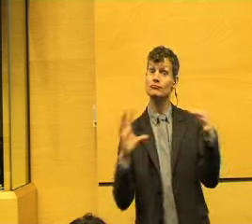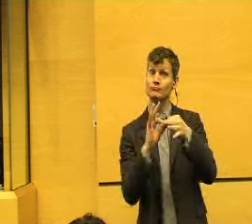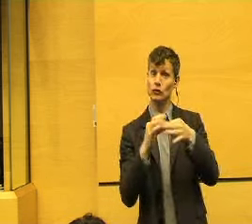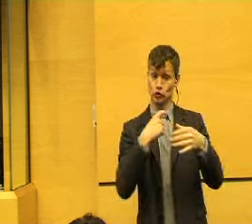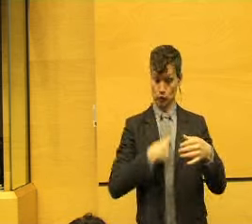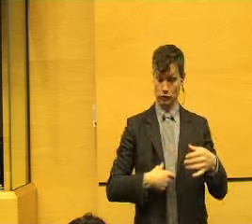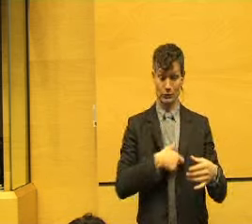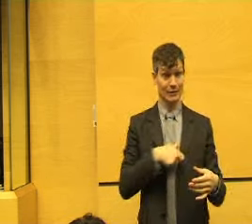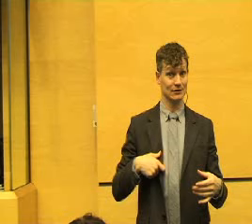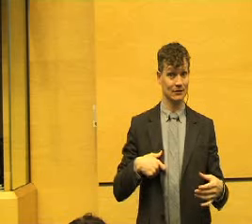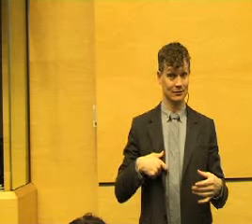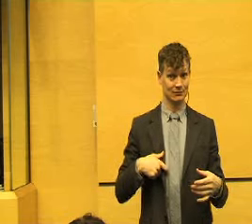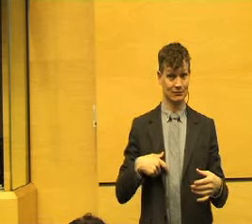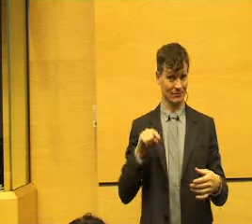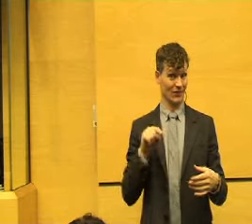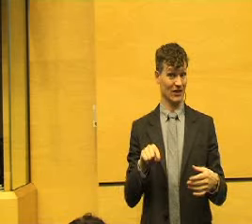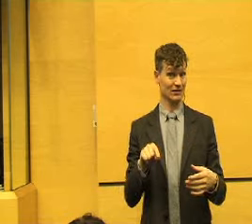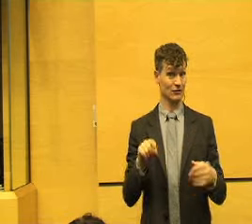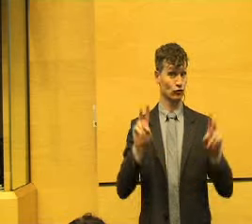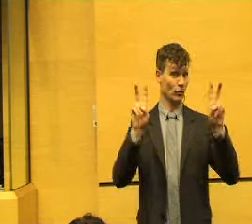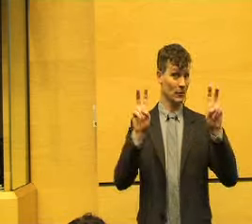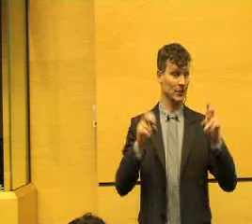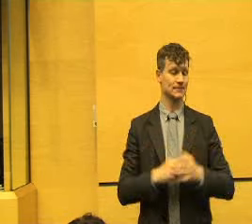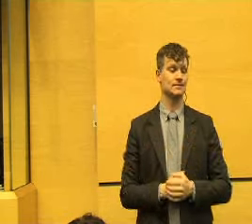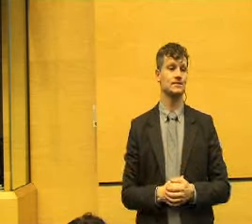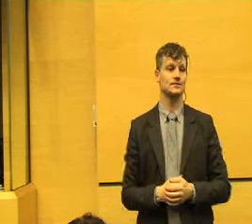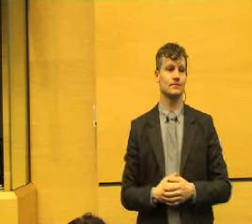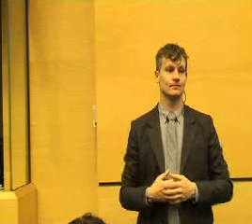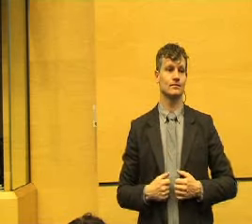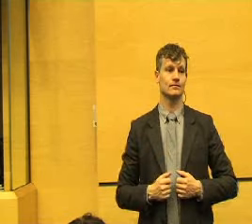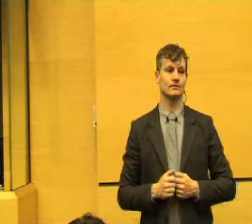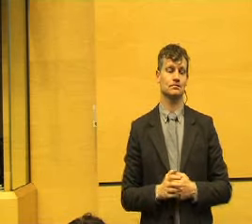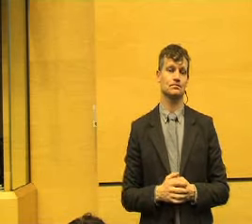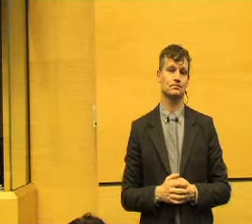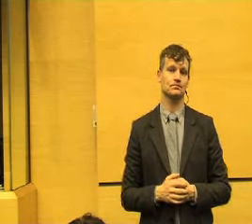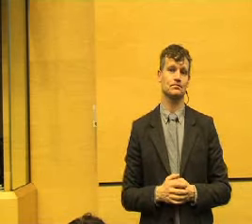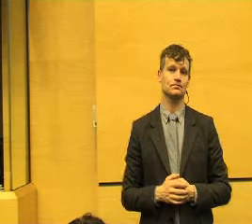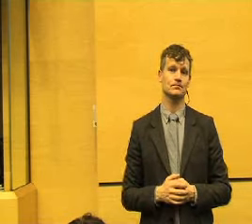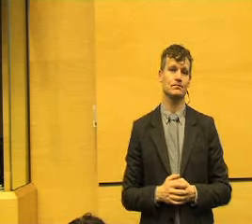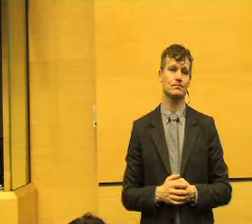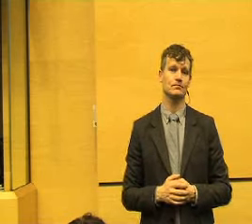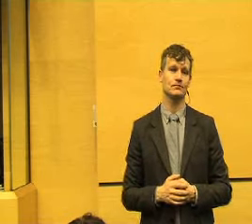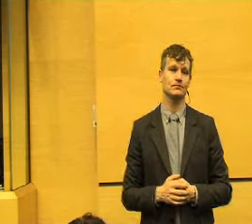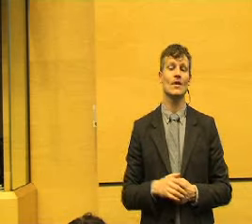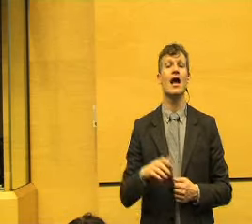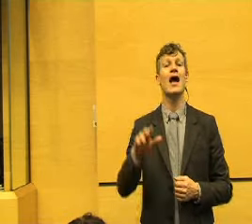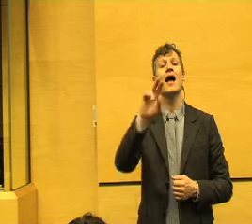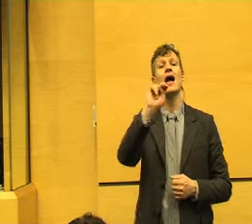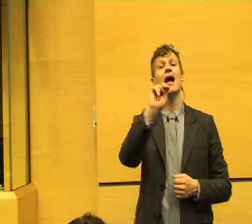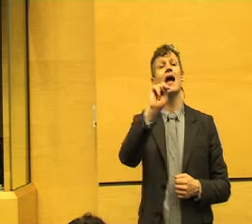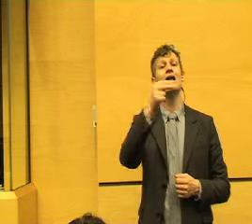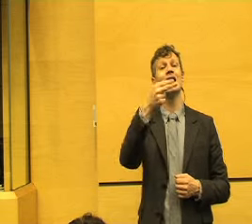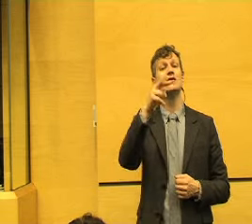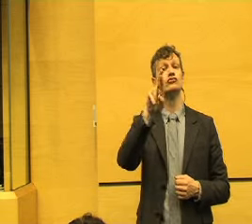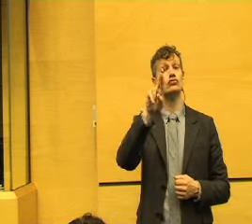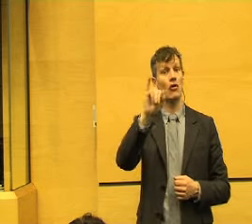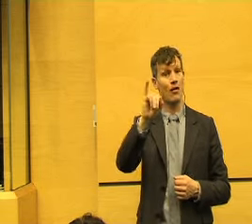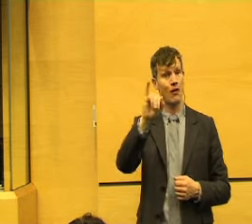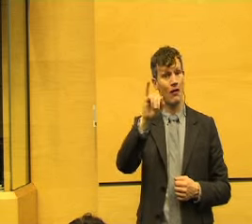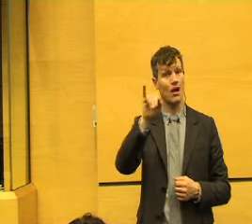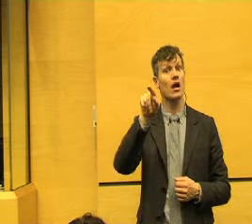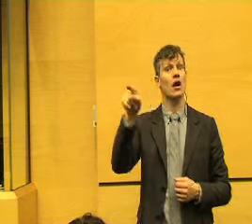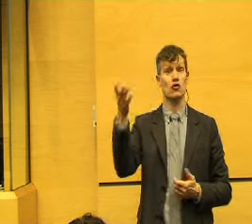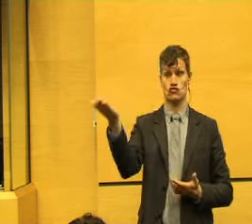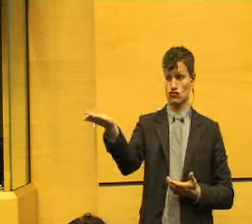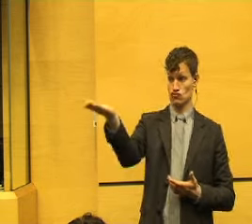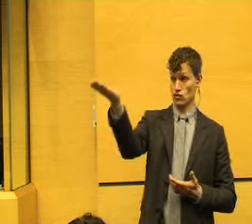On how government take into consideration the recommendations of the National Human Rights Commission, I